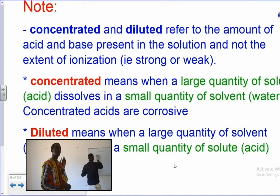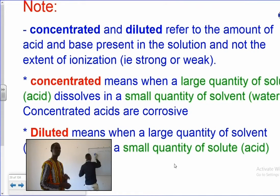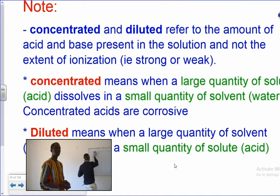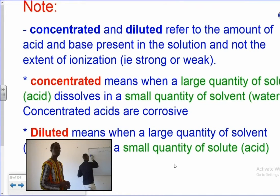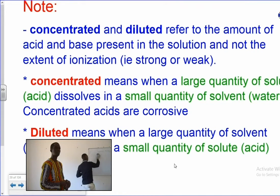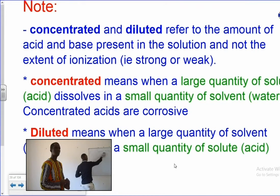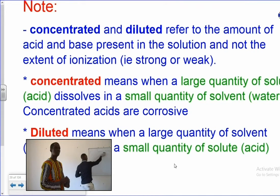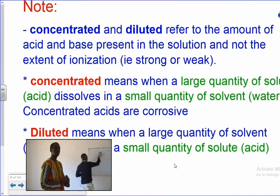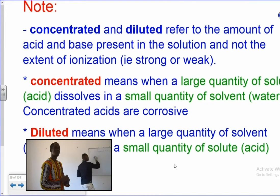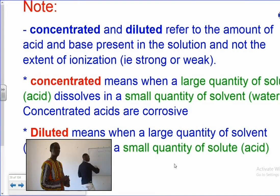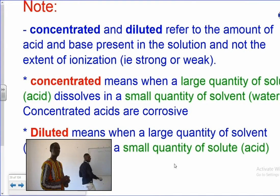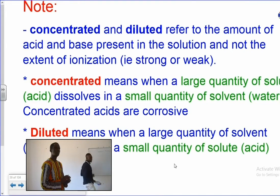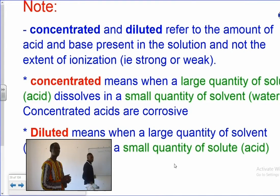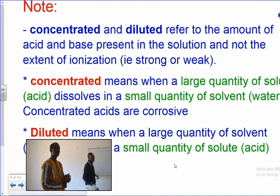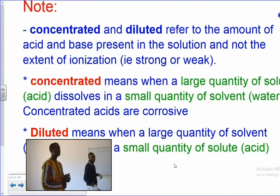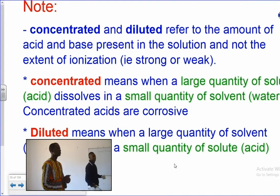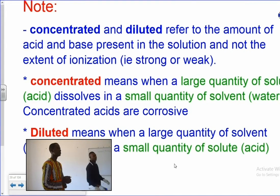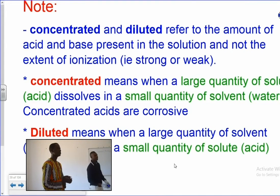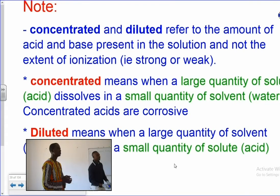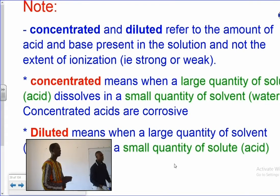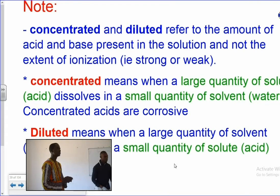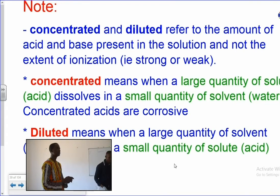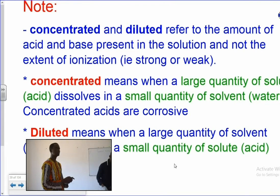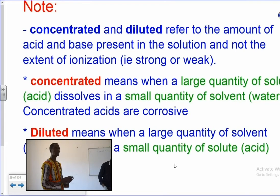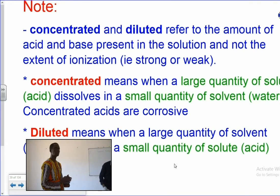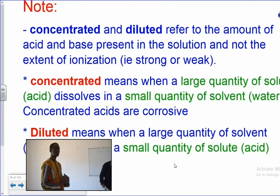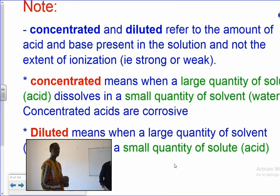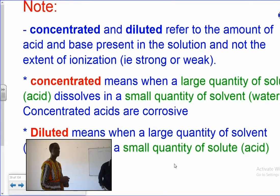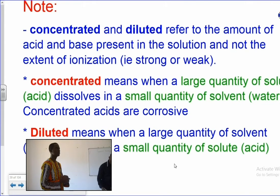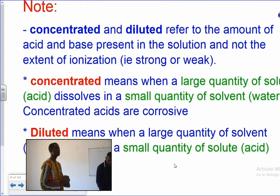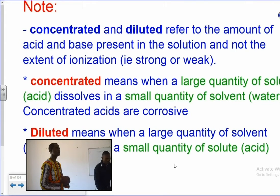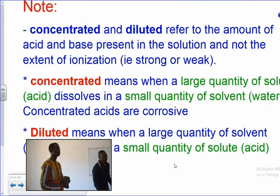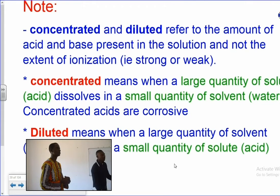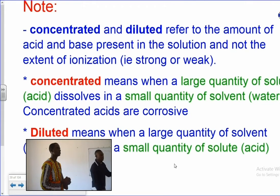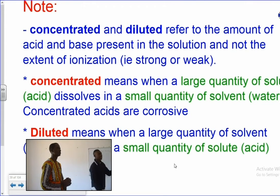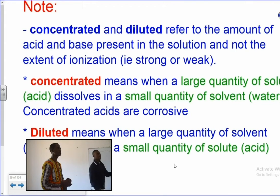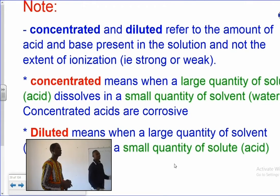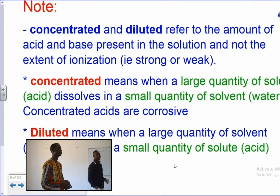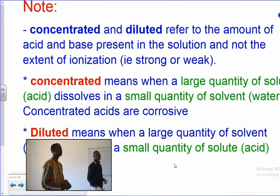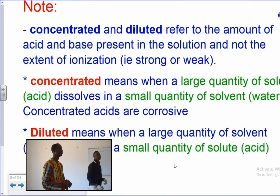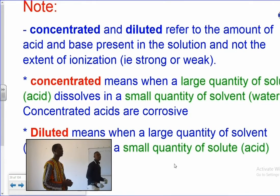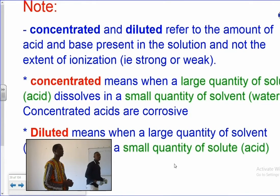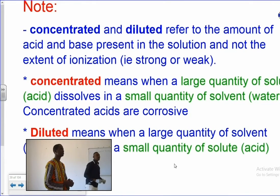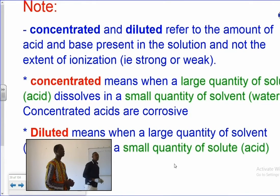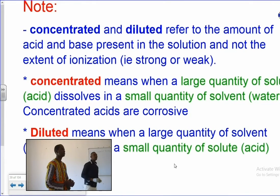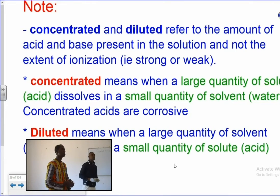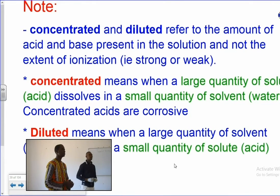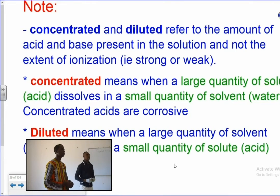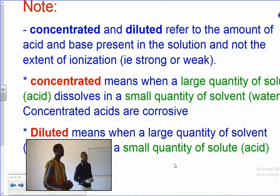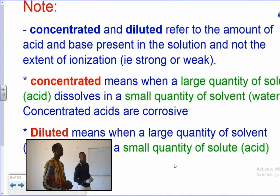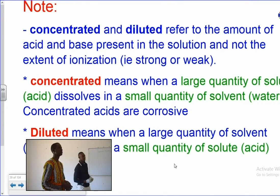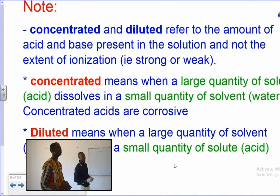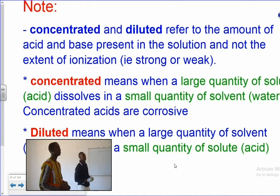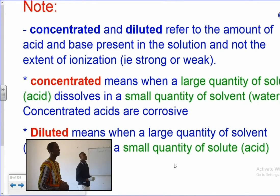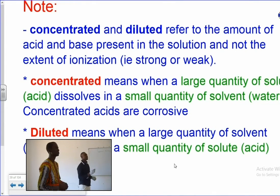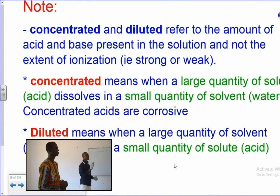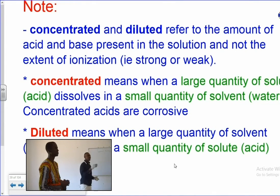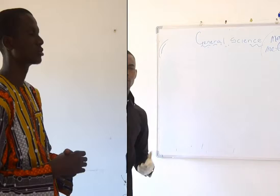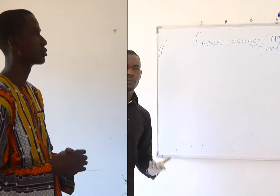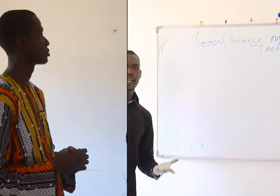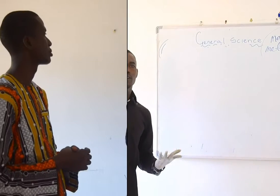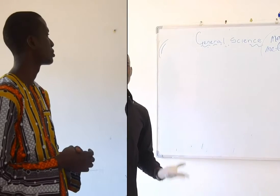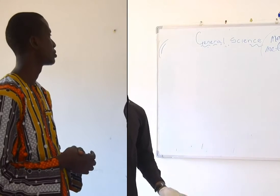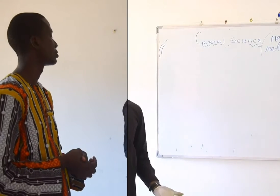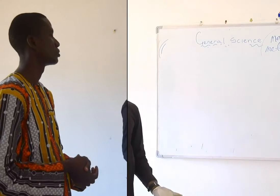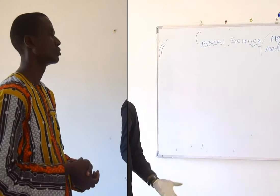the terms concentrated, diluted, strong and weak are mostly confusing for most students. So